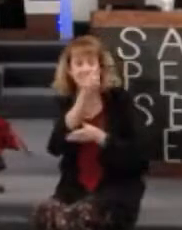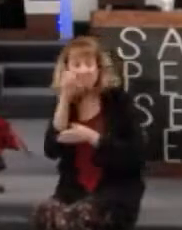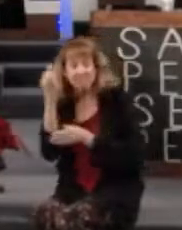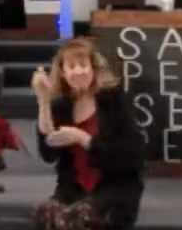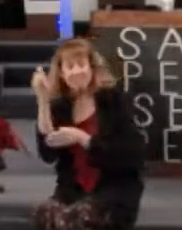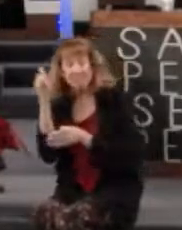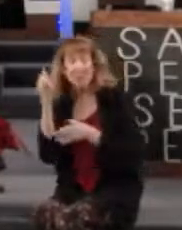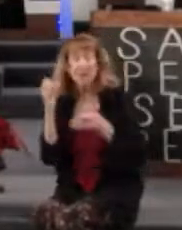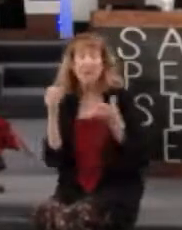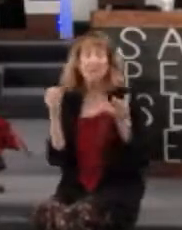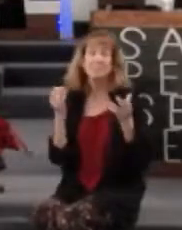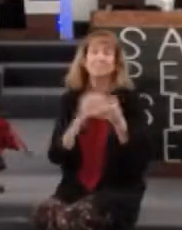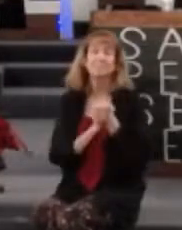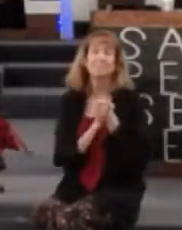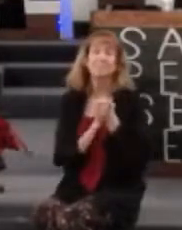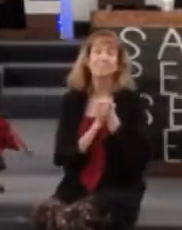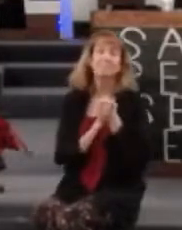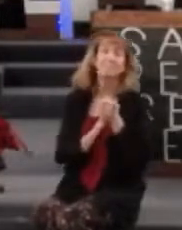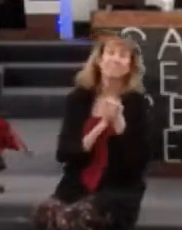Well,